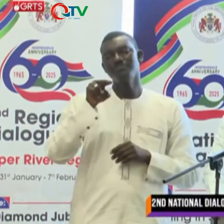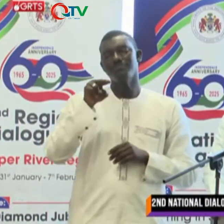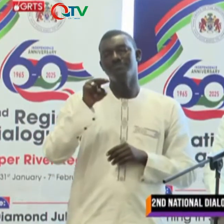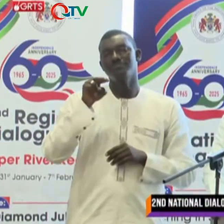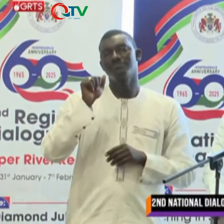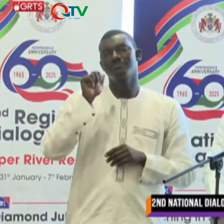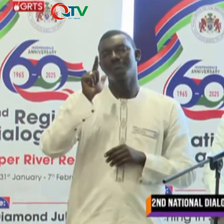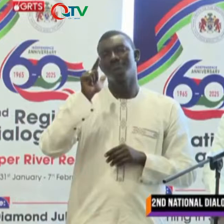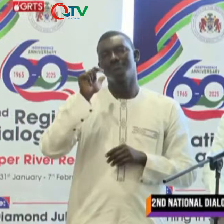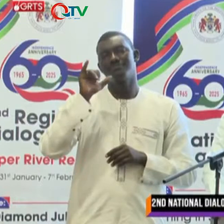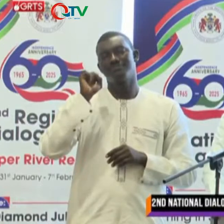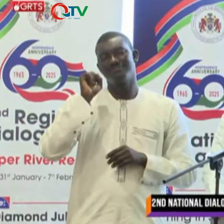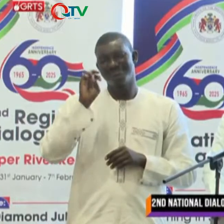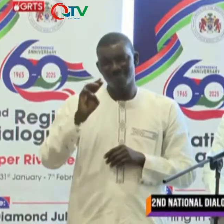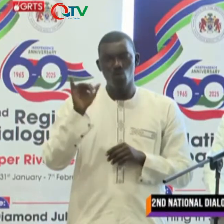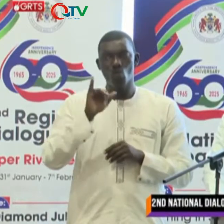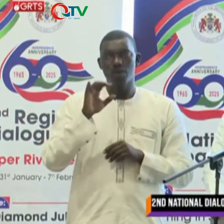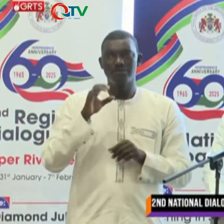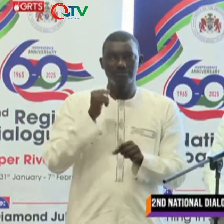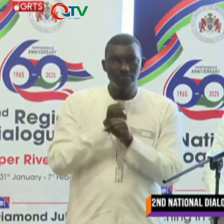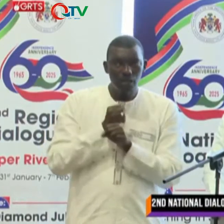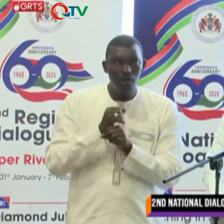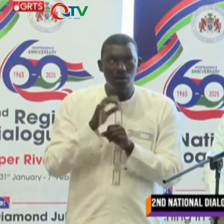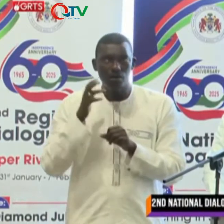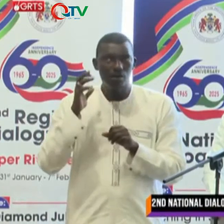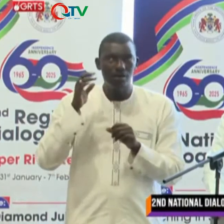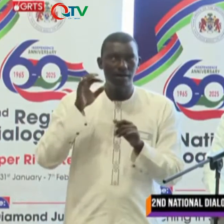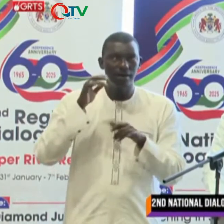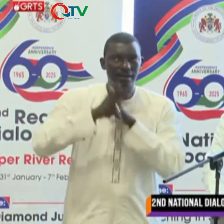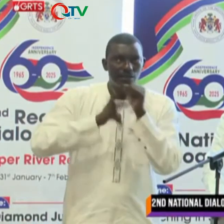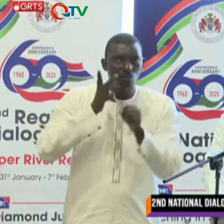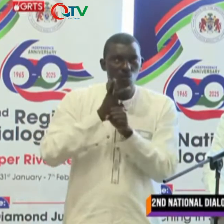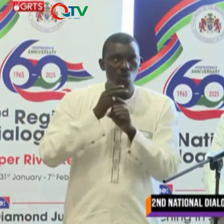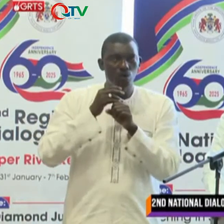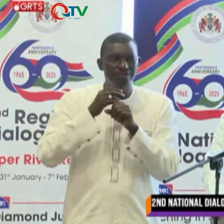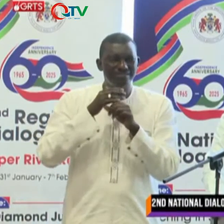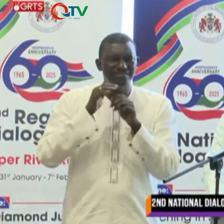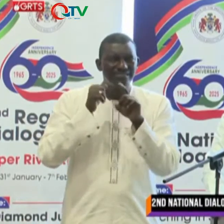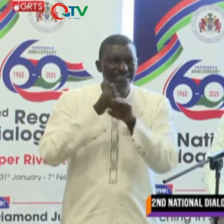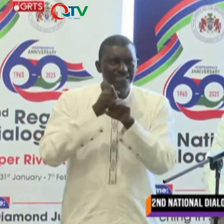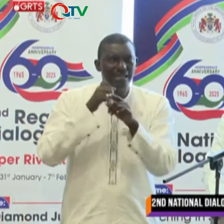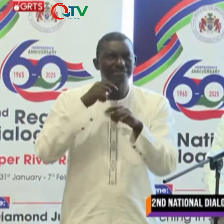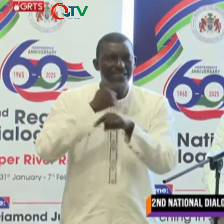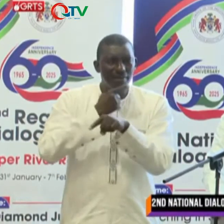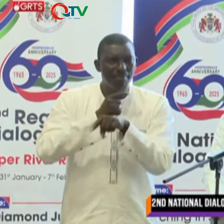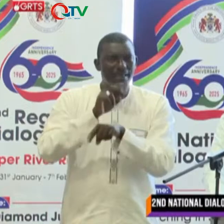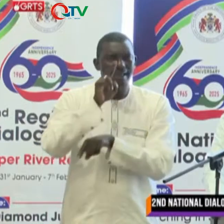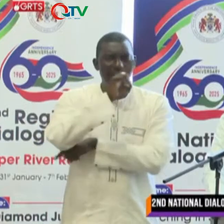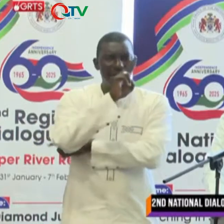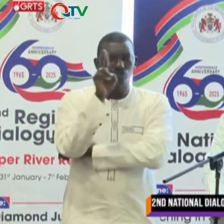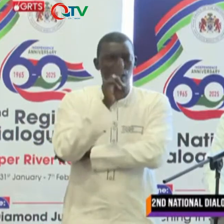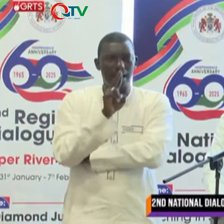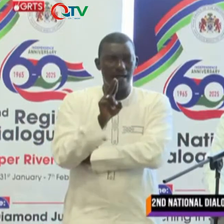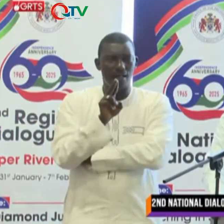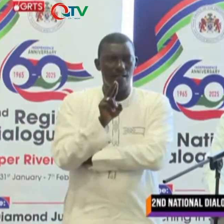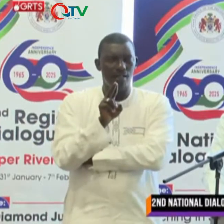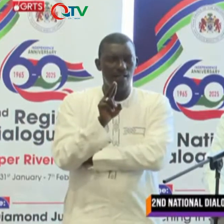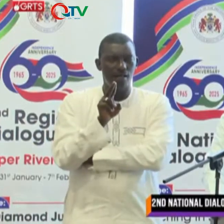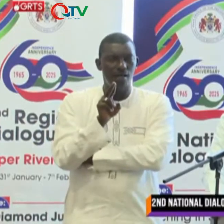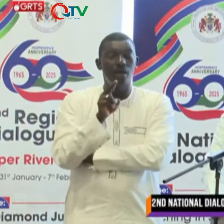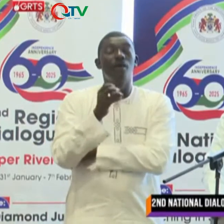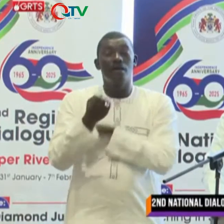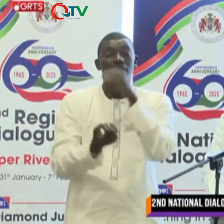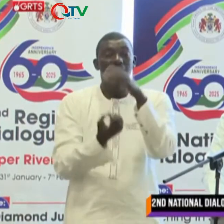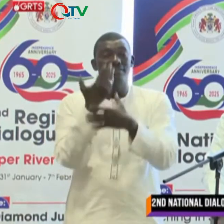world. The implication is that, as Gambian nationals, developing the Gambia can